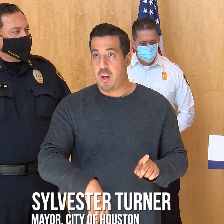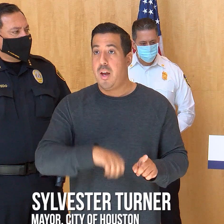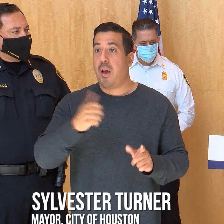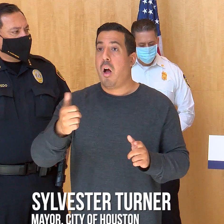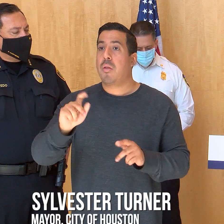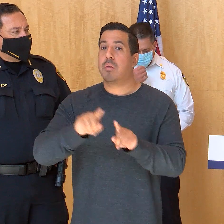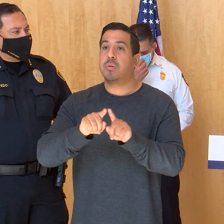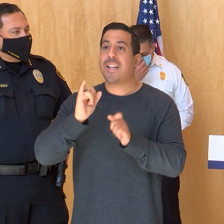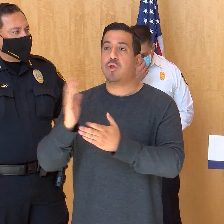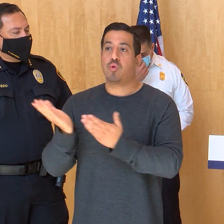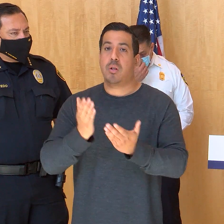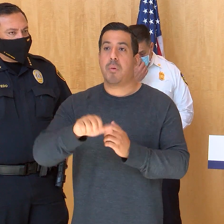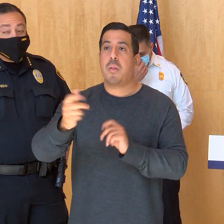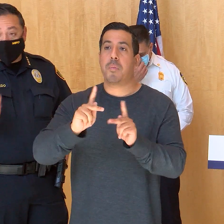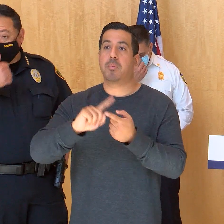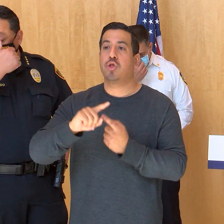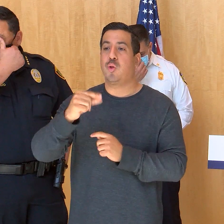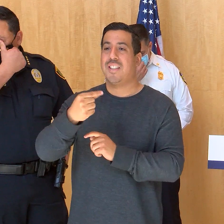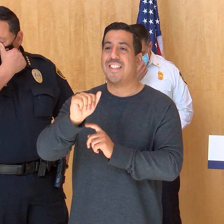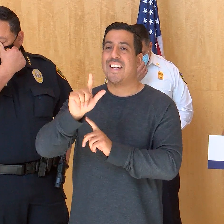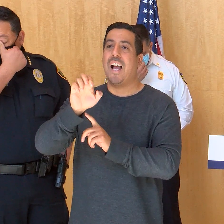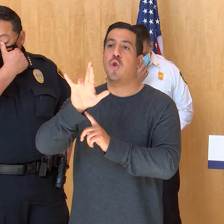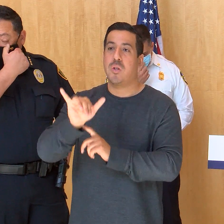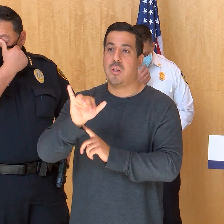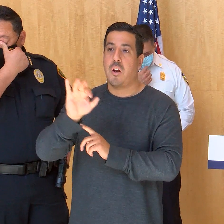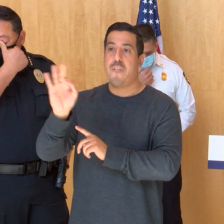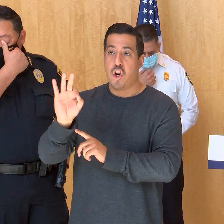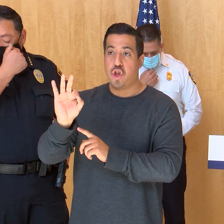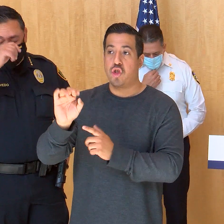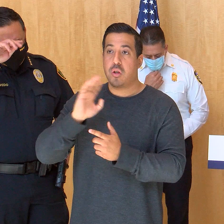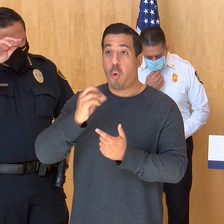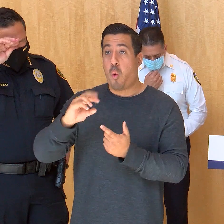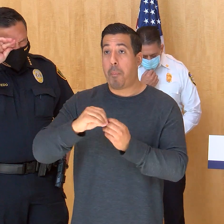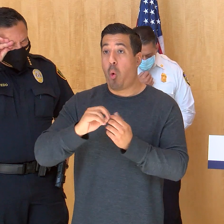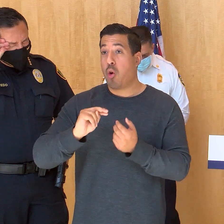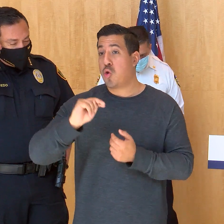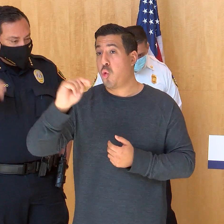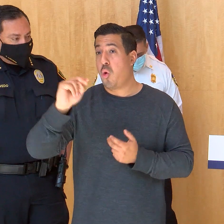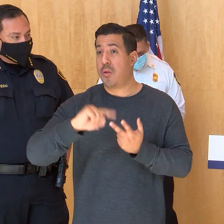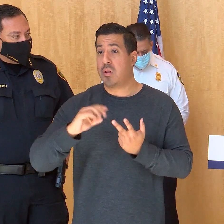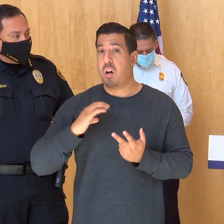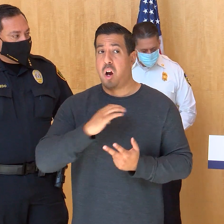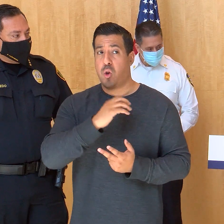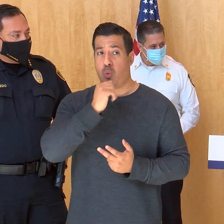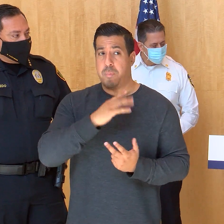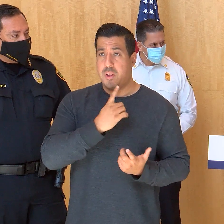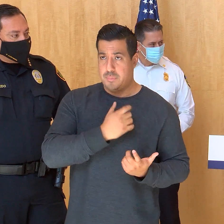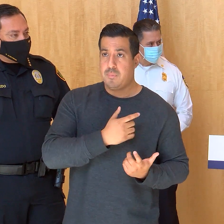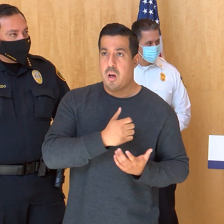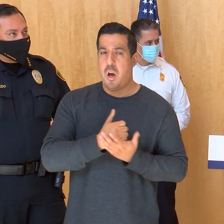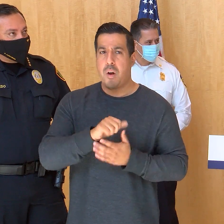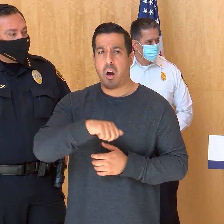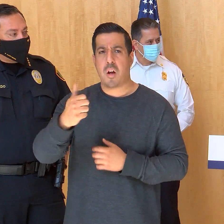people to Gallery Furniture. And then if you want to go further north, the Congresswoman has been instrumental in coming